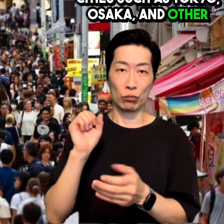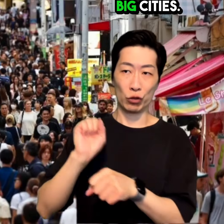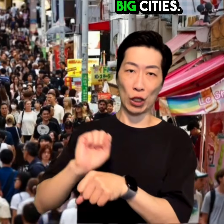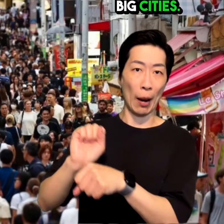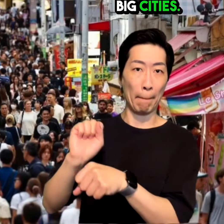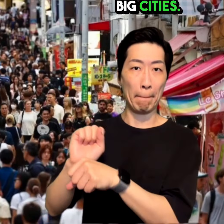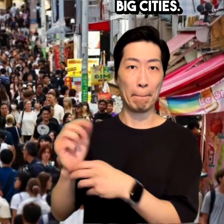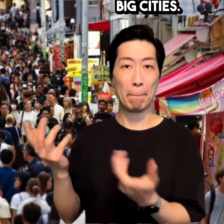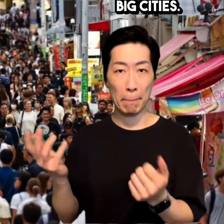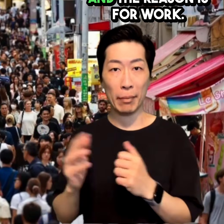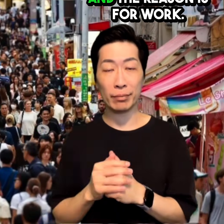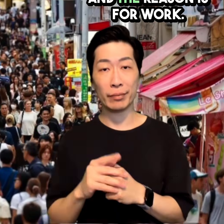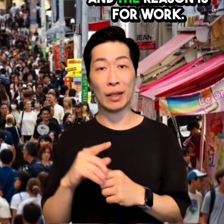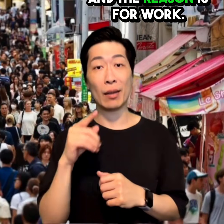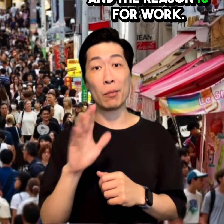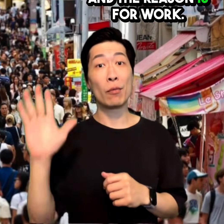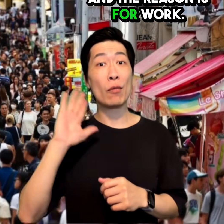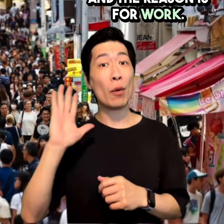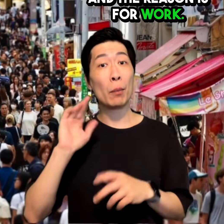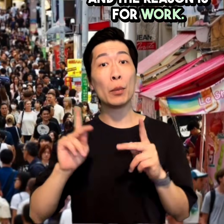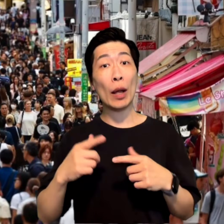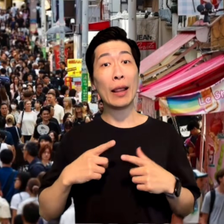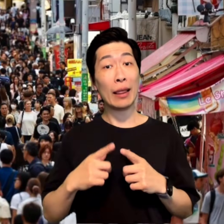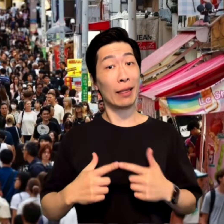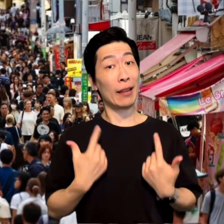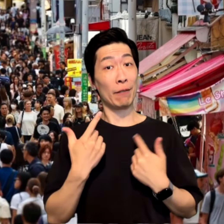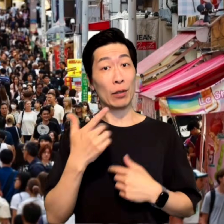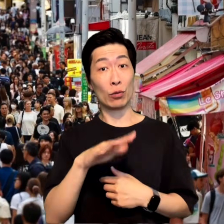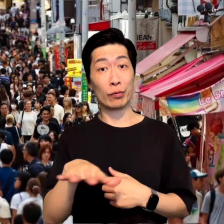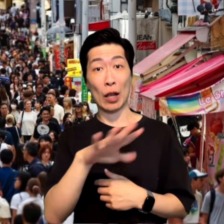and other big cities. And the reason is for work.